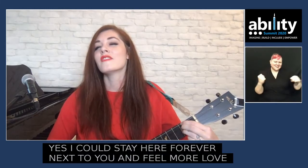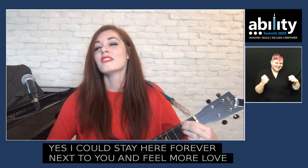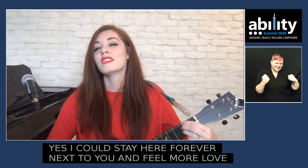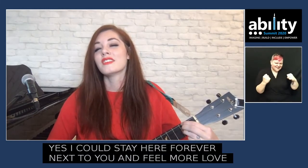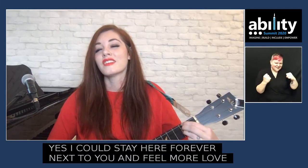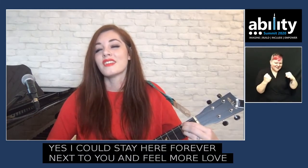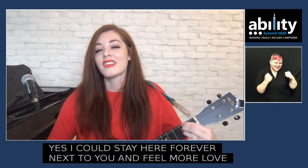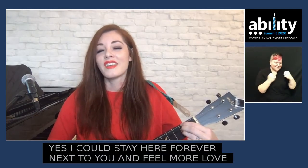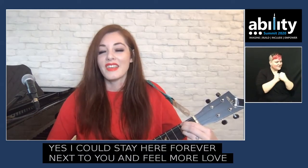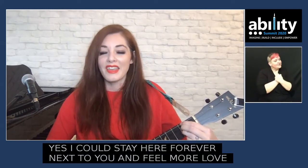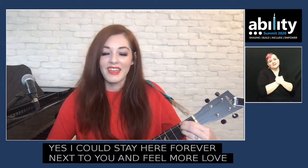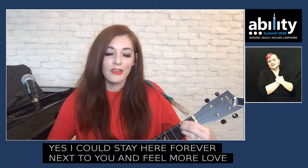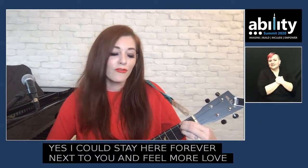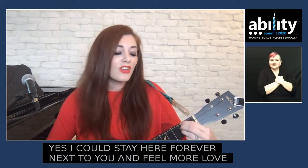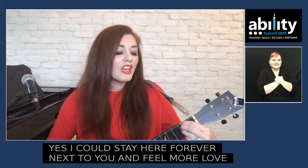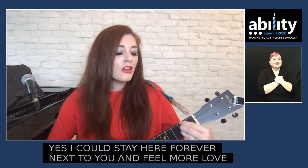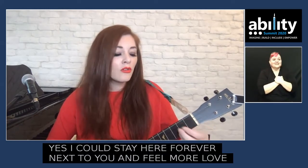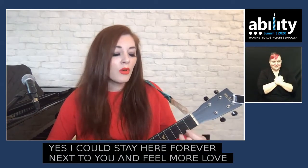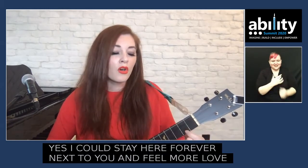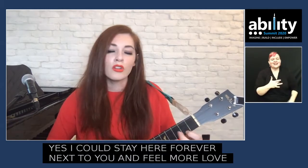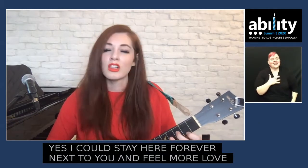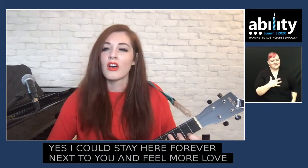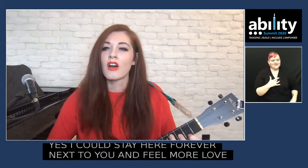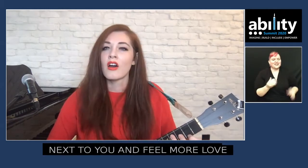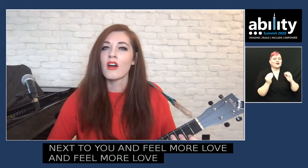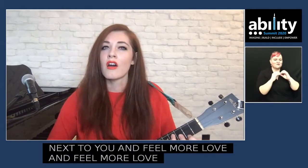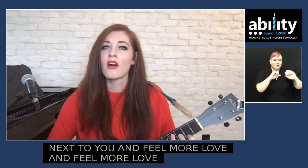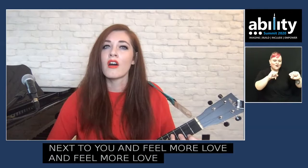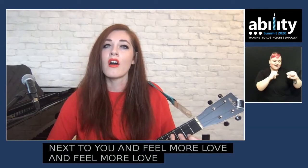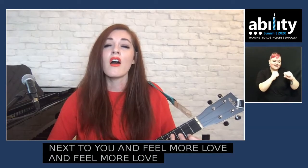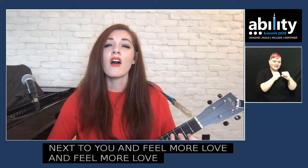love, and feel more